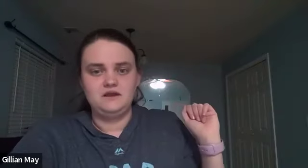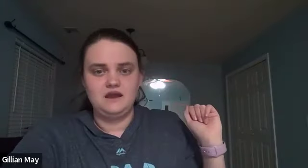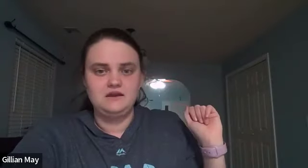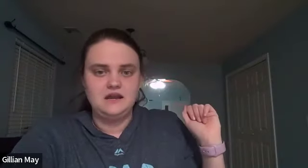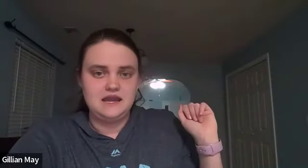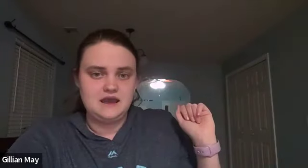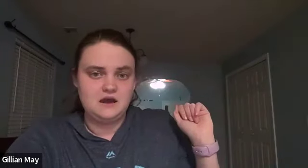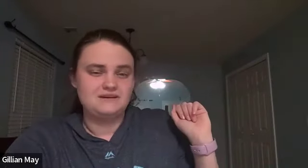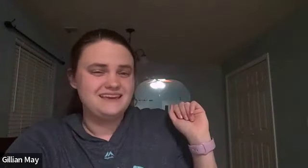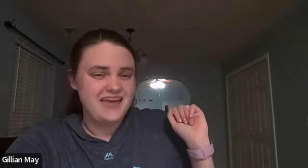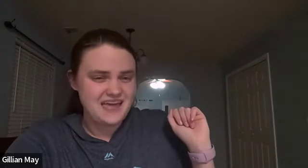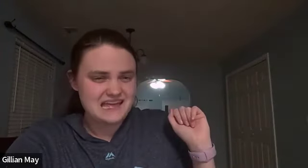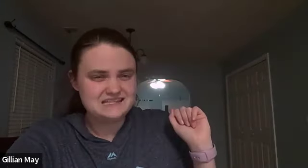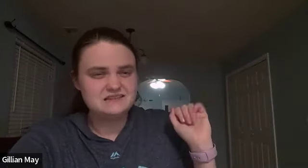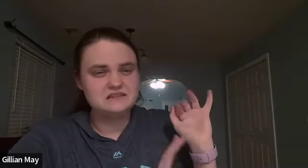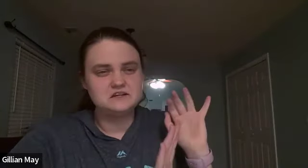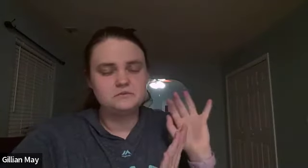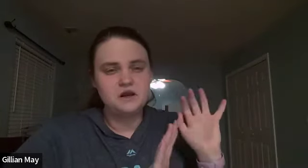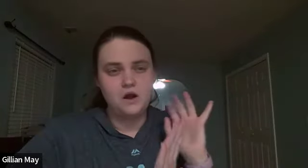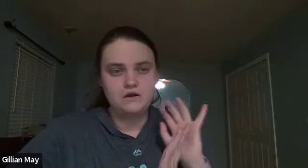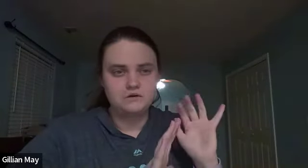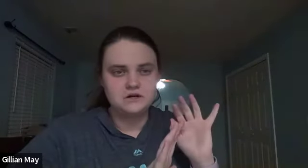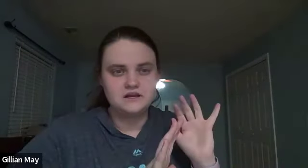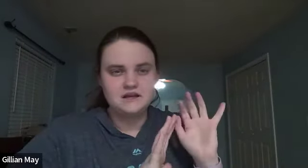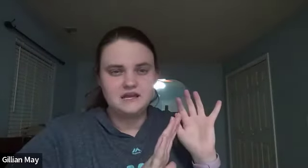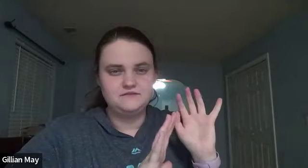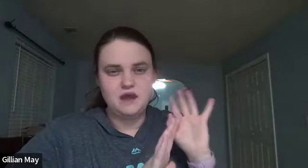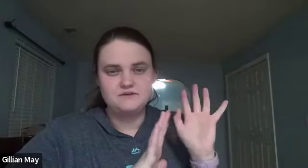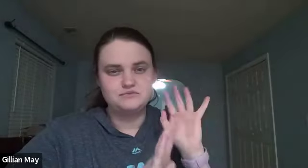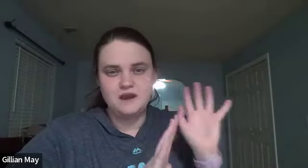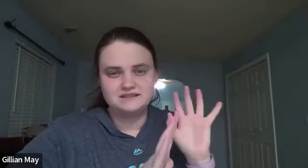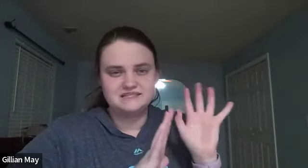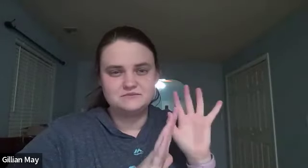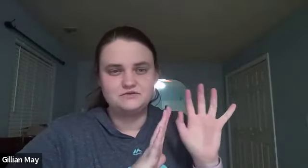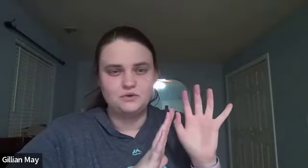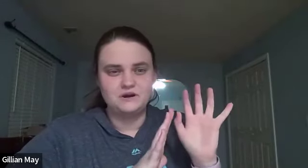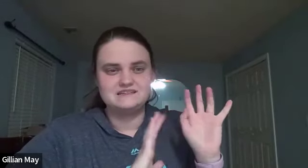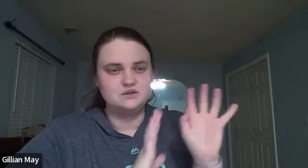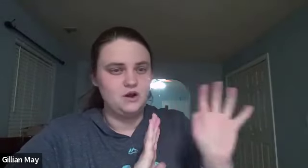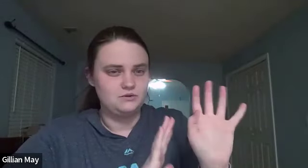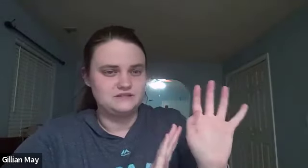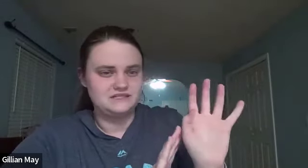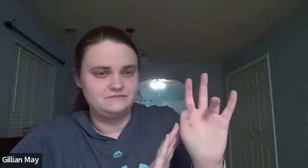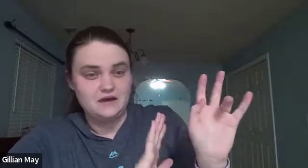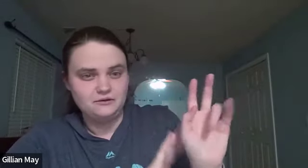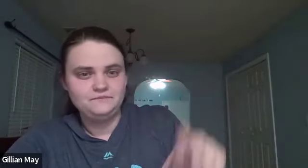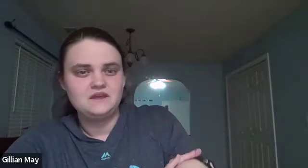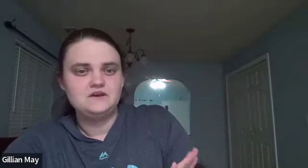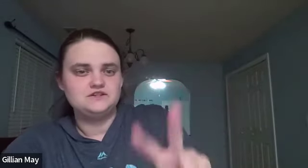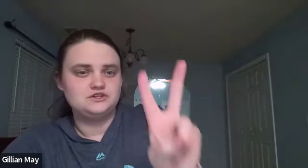Okay. Now, K is a little bit awkward. If you haven't practiced them before, it's a little bit awkward to spell. So you're